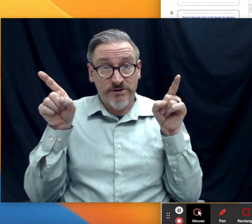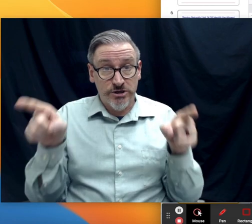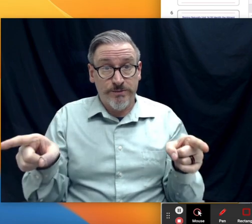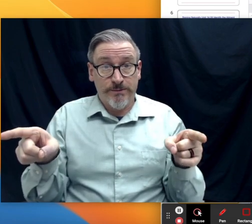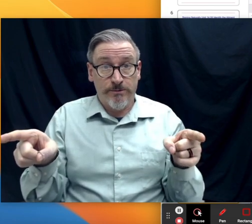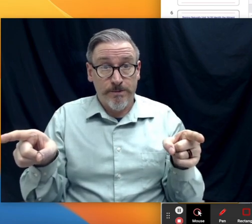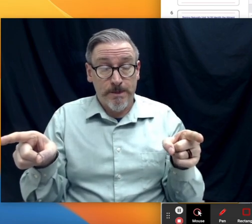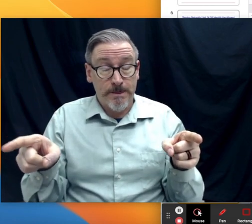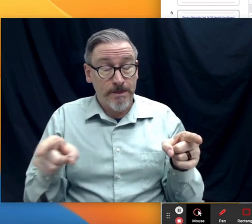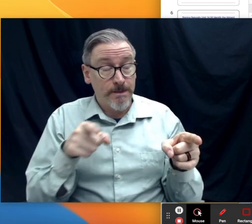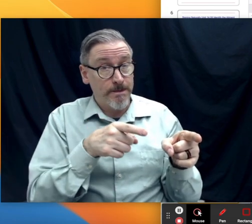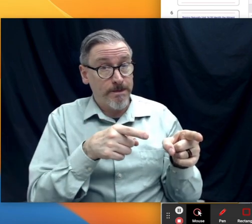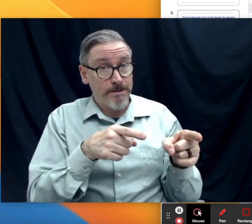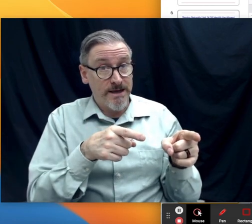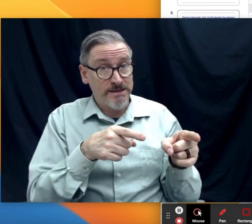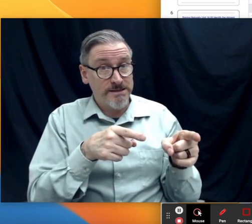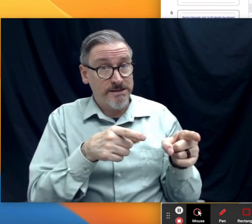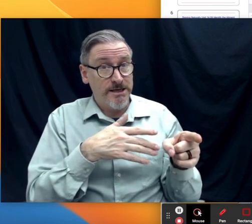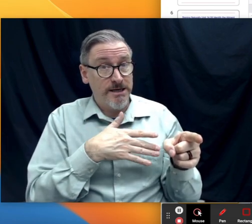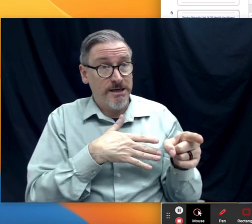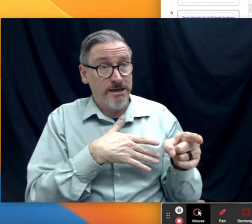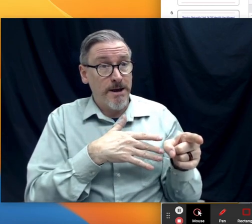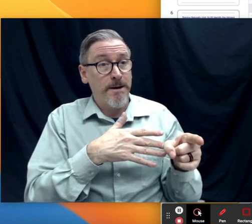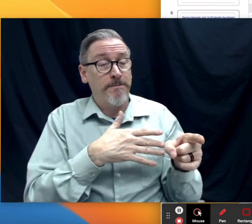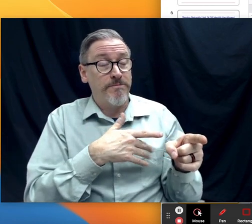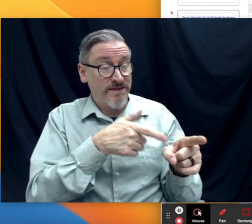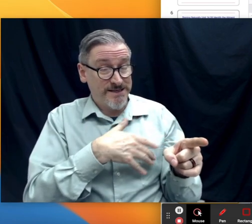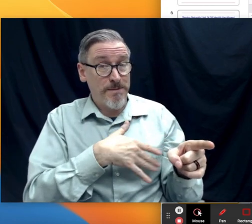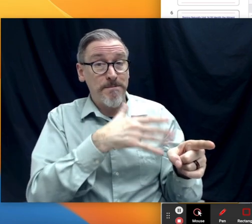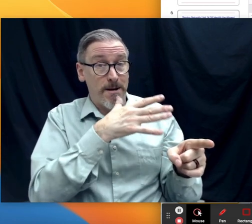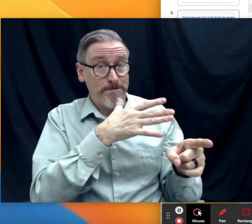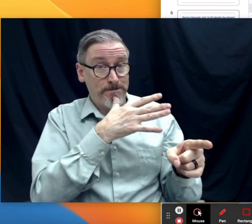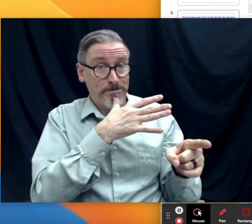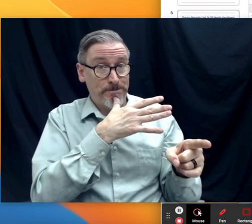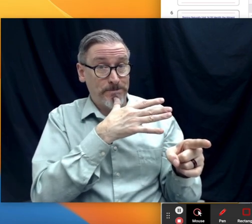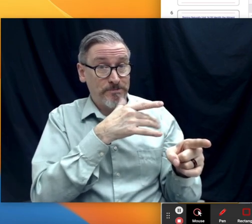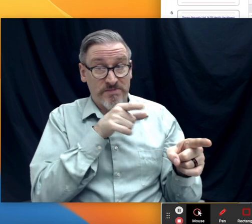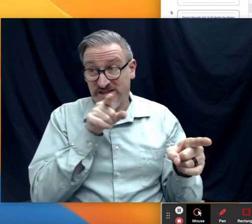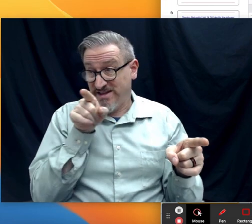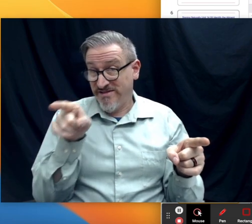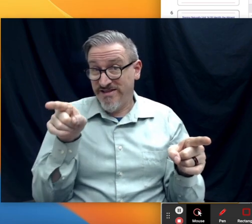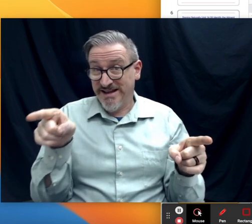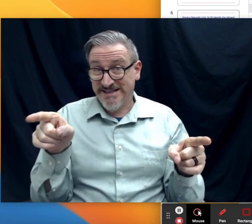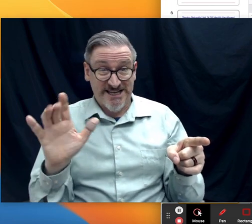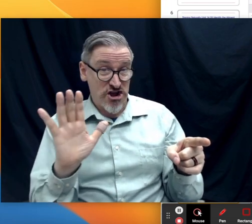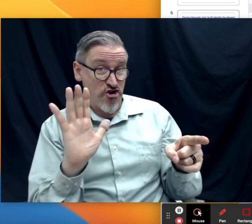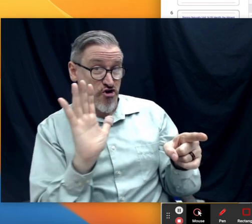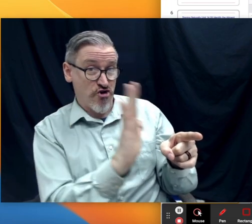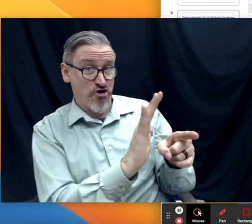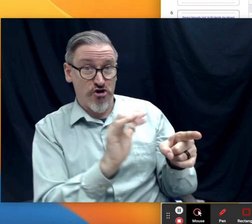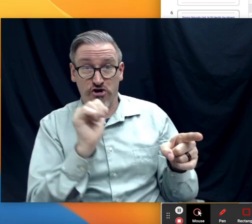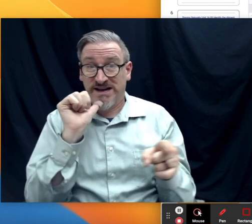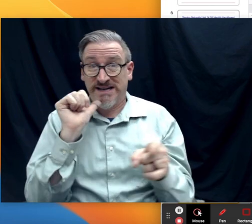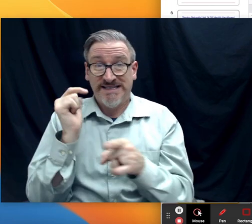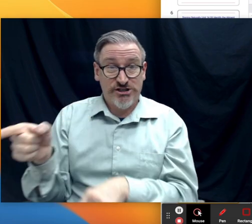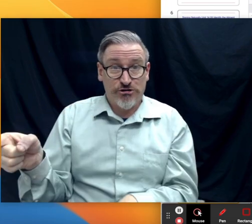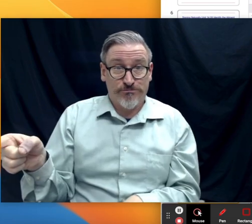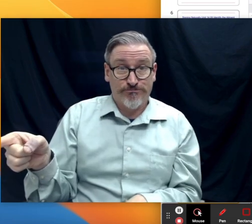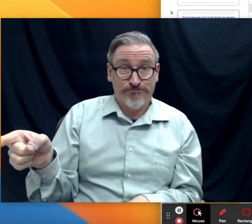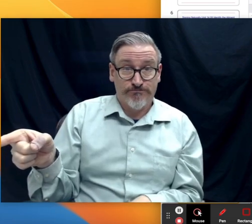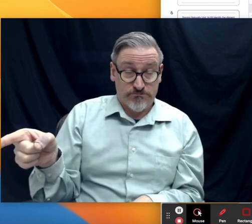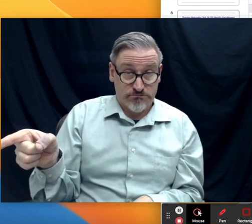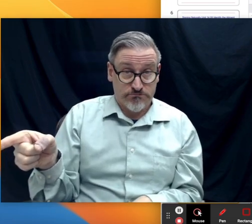setting up the two people. This, my mom. This, her